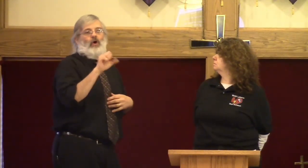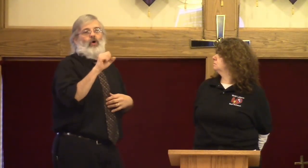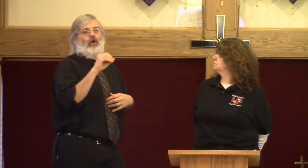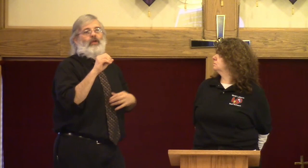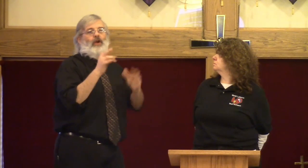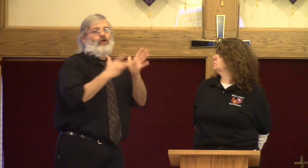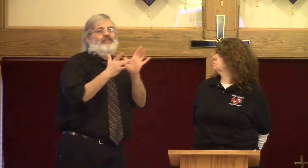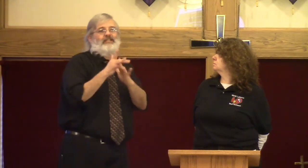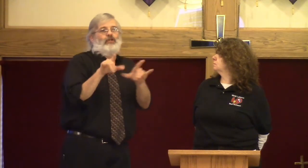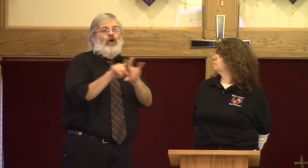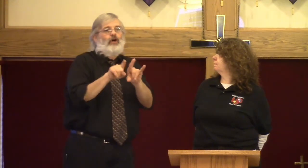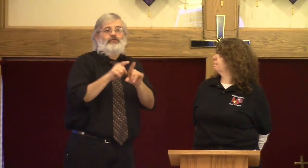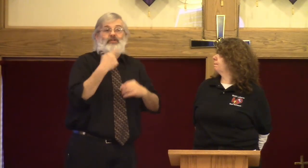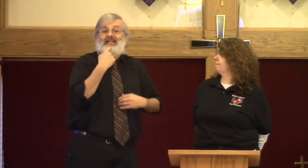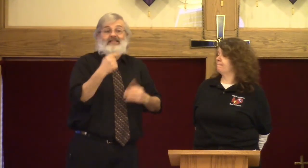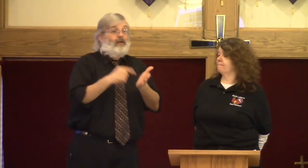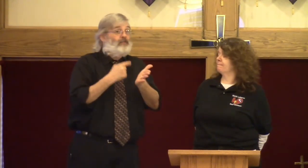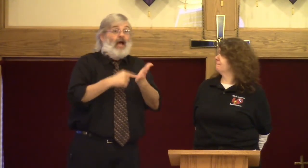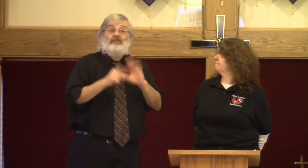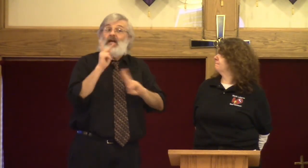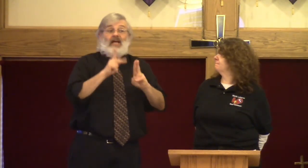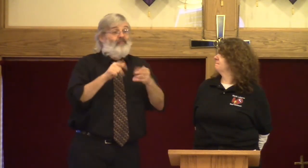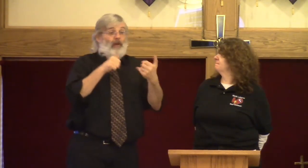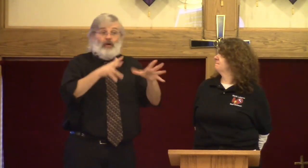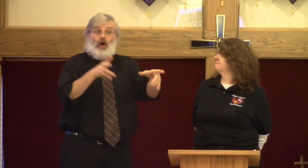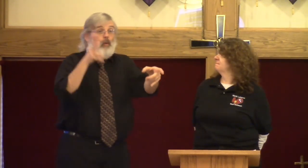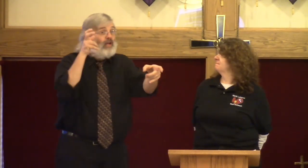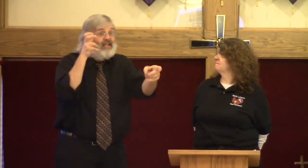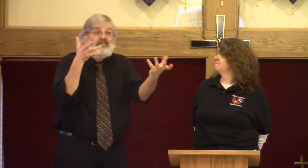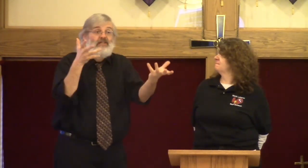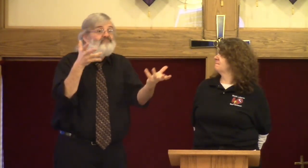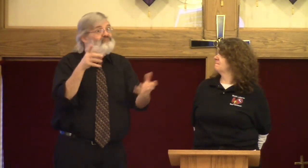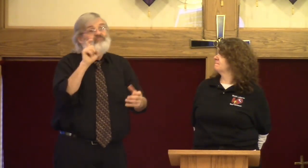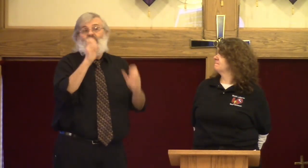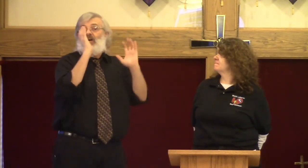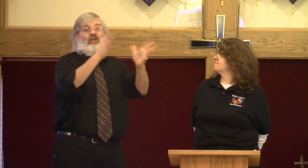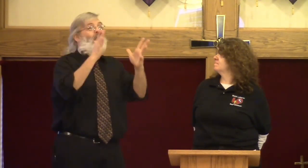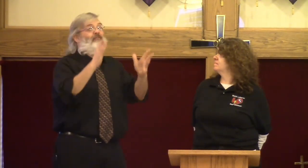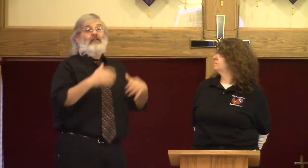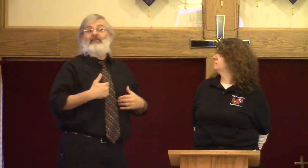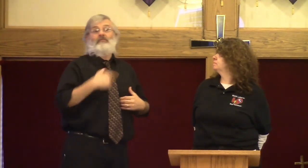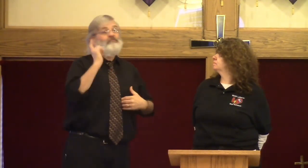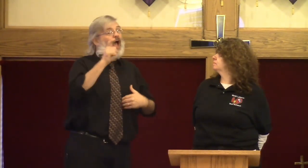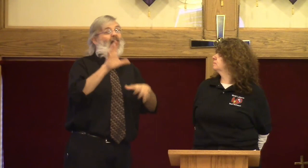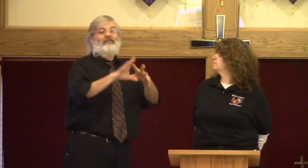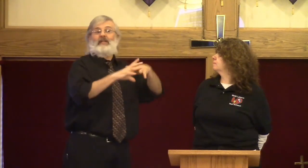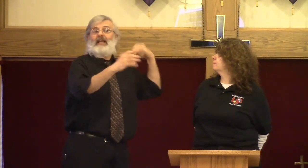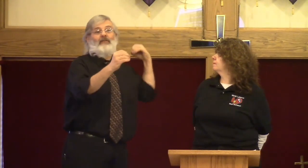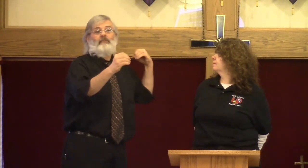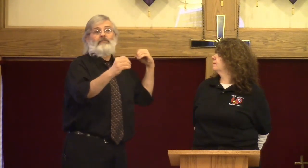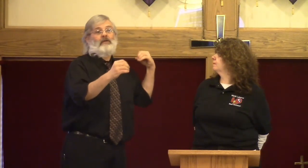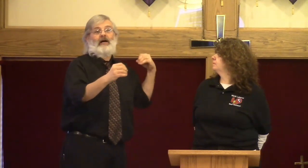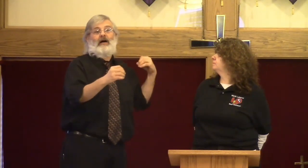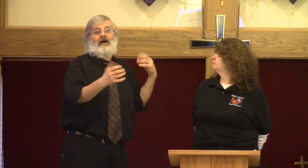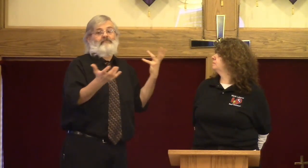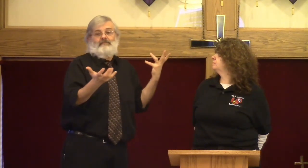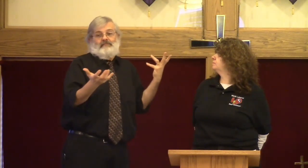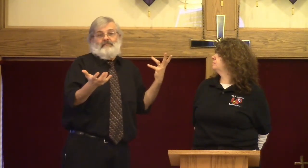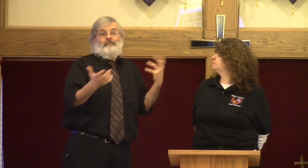so, you know, Jesus also says sometimes if people don't want to listen, you have to leave them. You have to leave them.